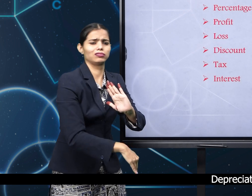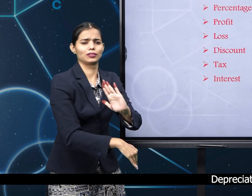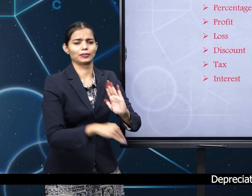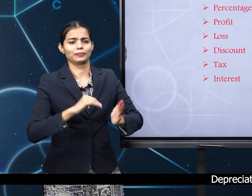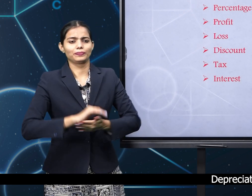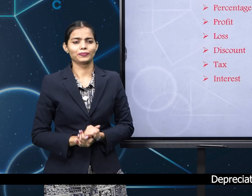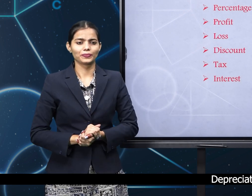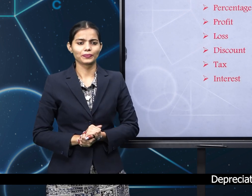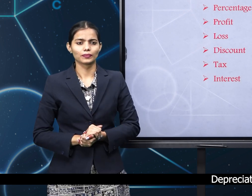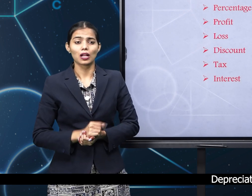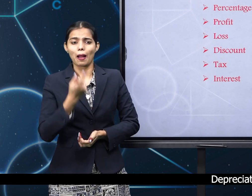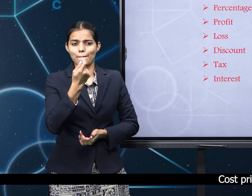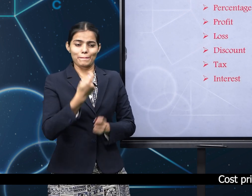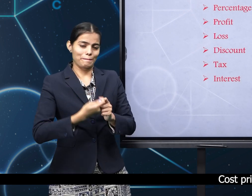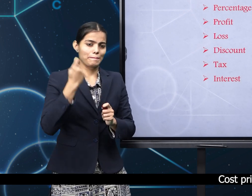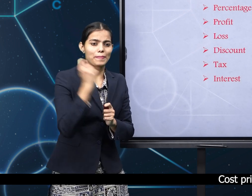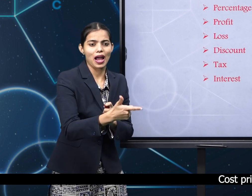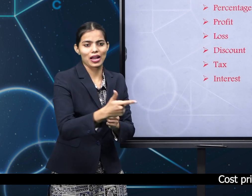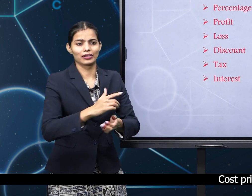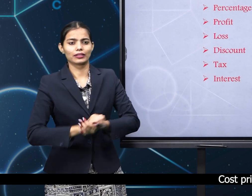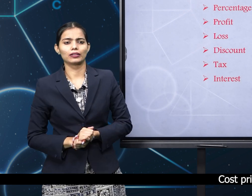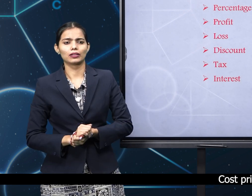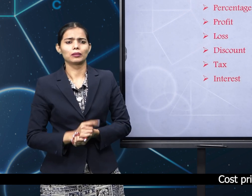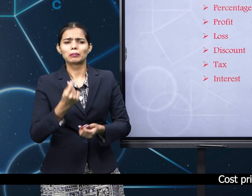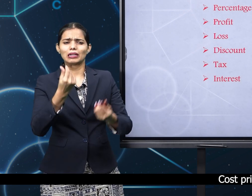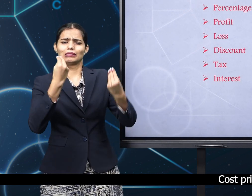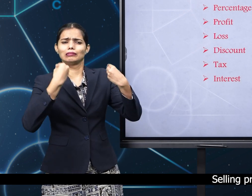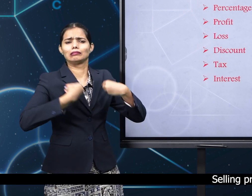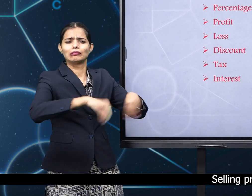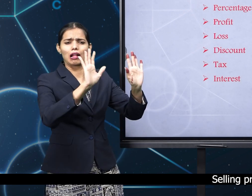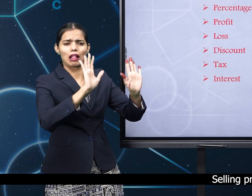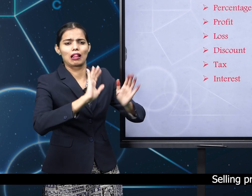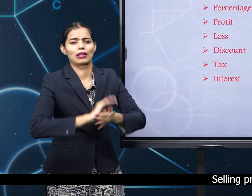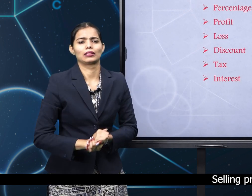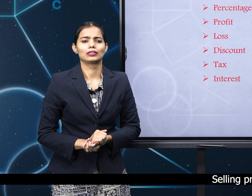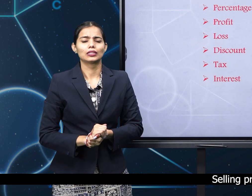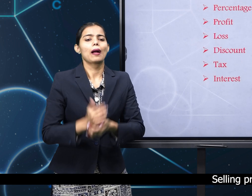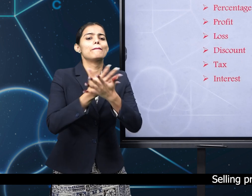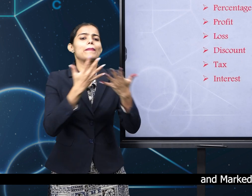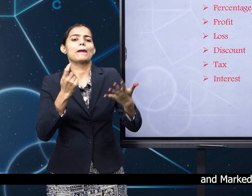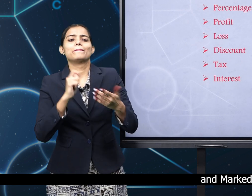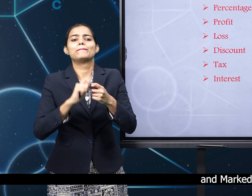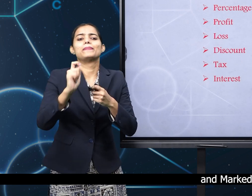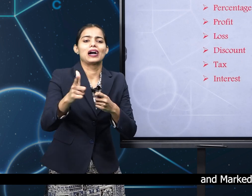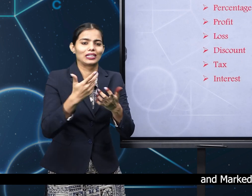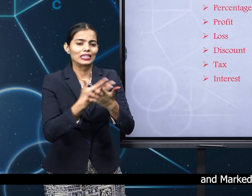cost price, selling price and mark price.